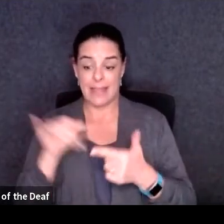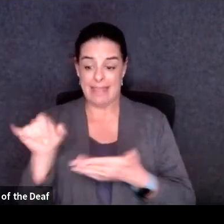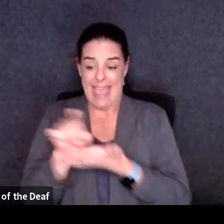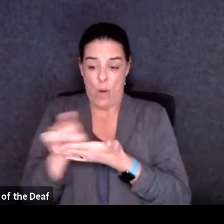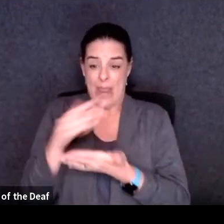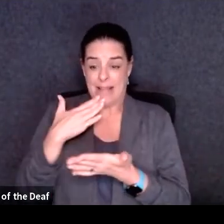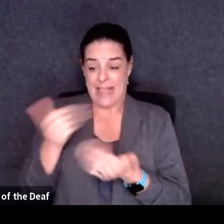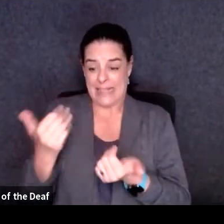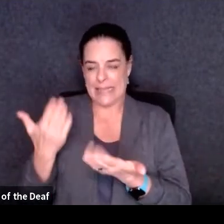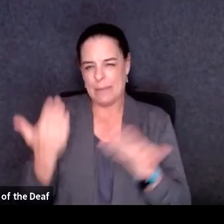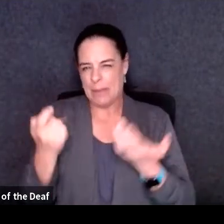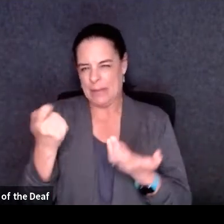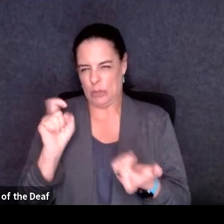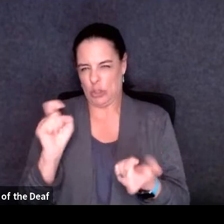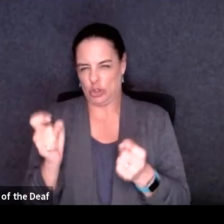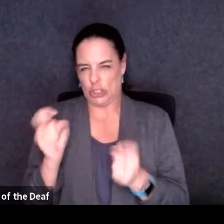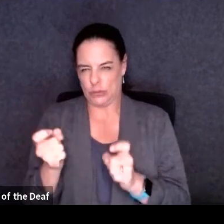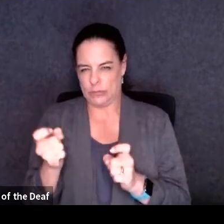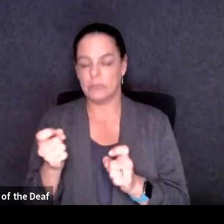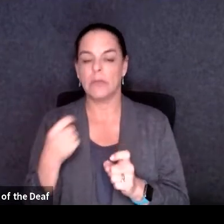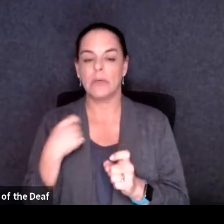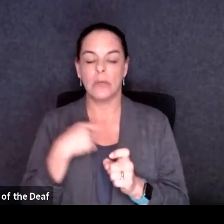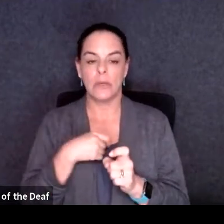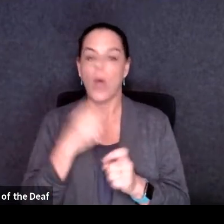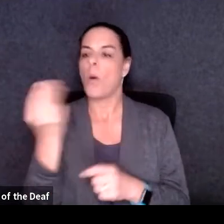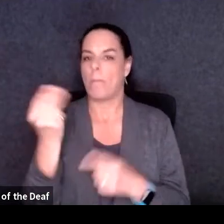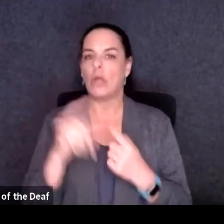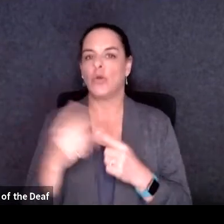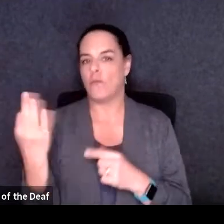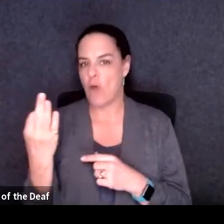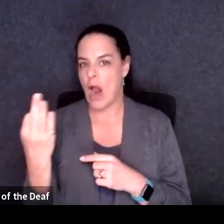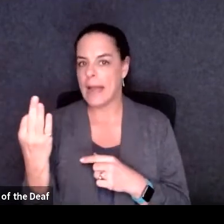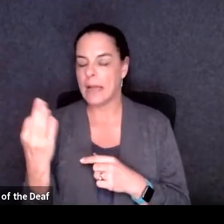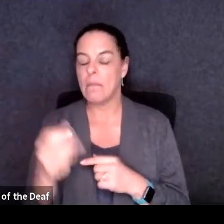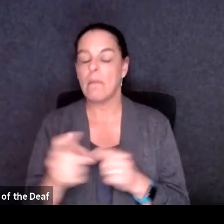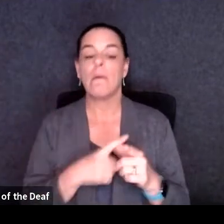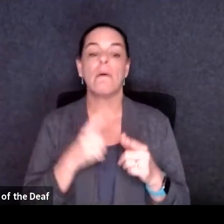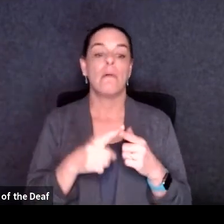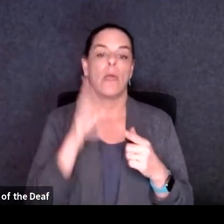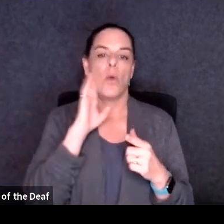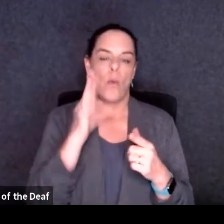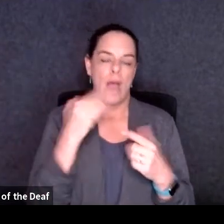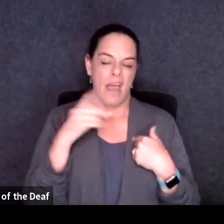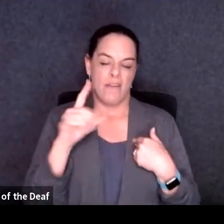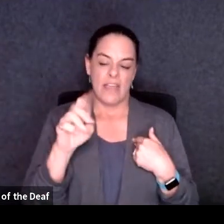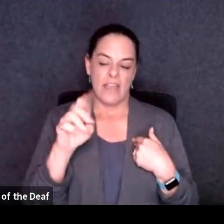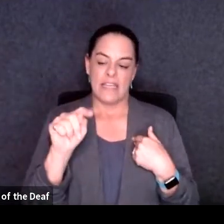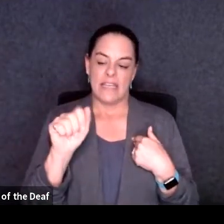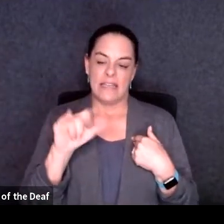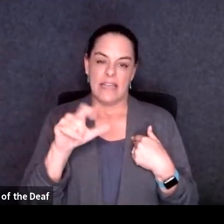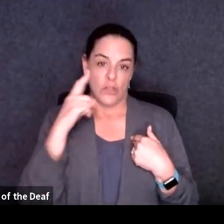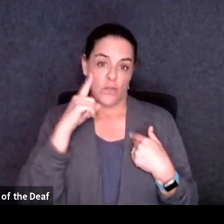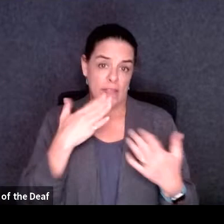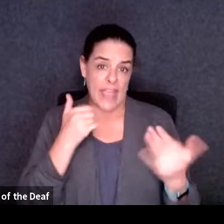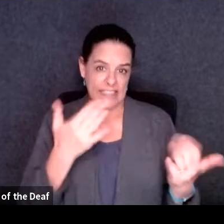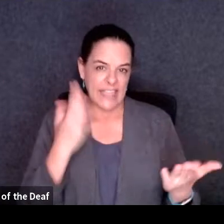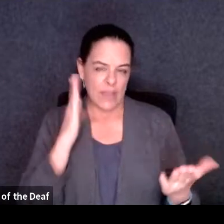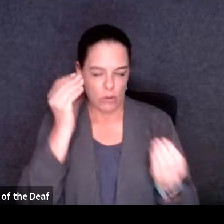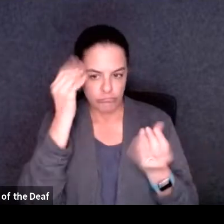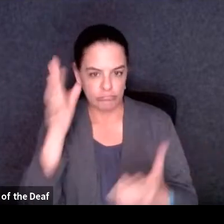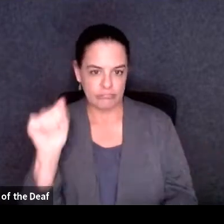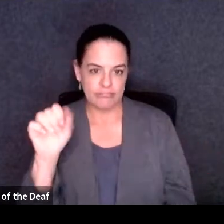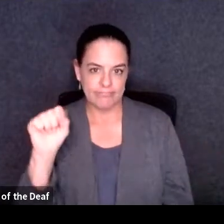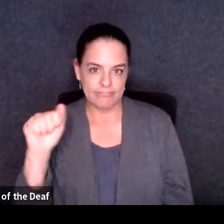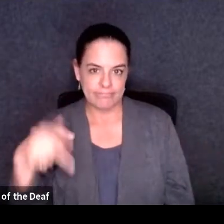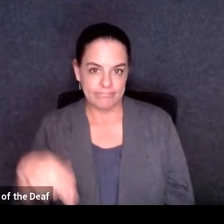be a little bit of an adjustment, and we'll get that. Oh, it's Monday through Friday, and then we'll get the details for Thanksgiving week out to you as soon as possible. Yes, and we'll also